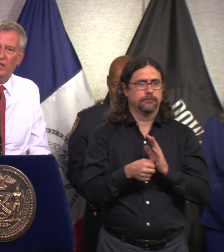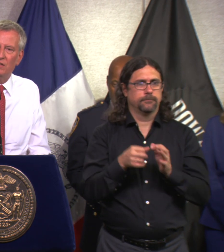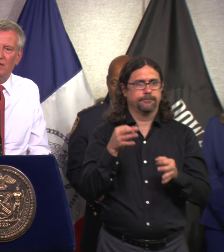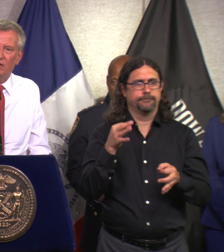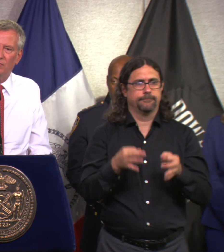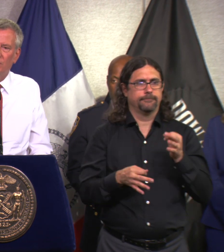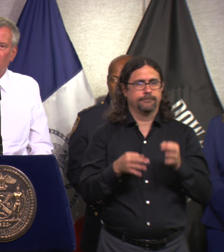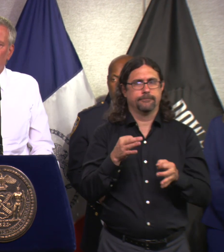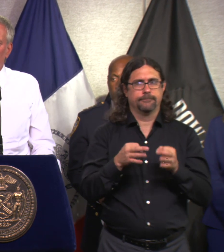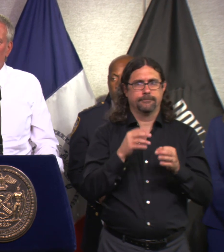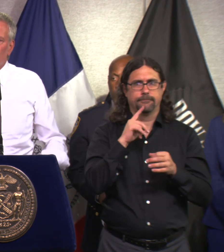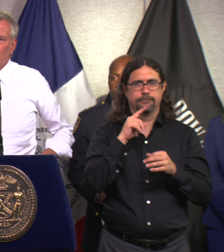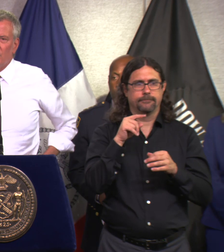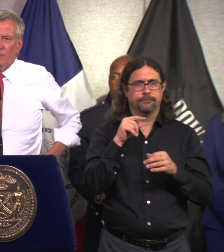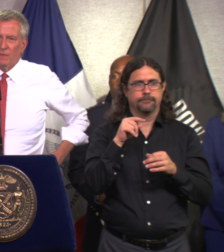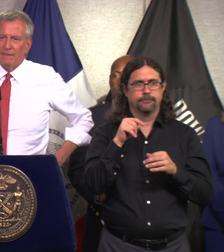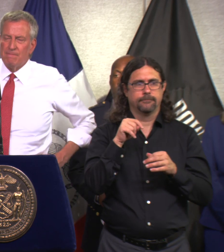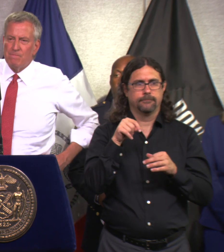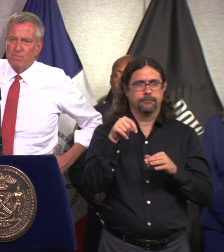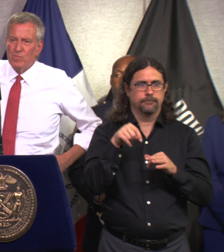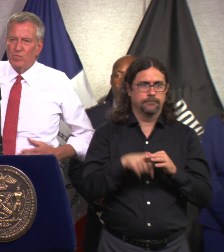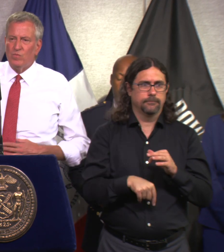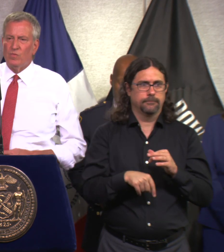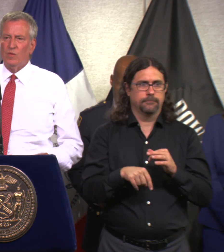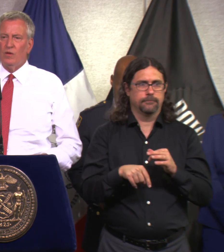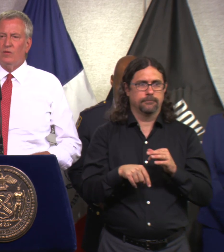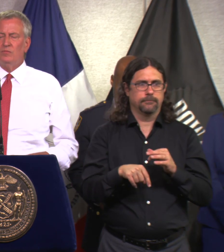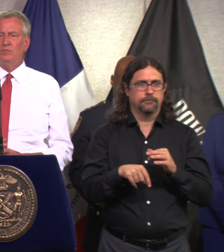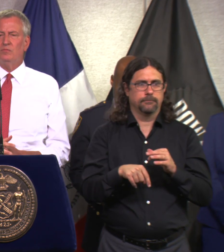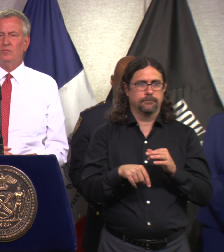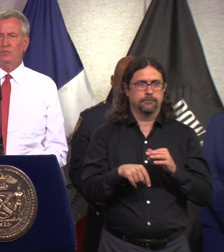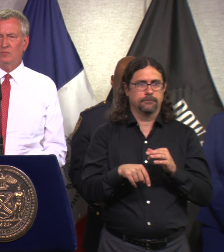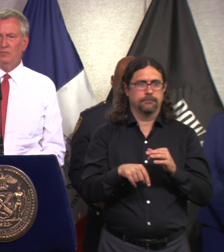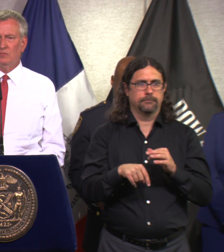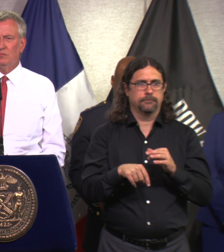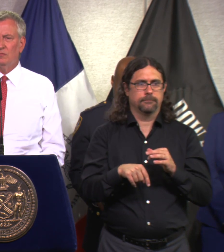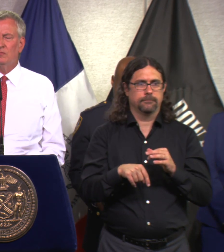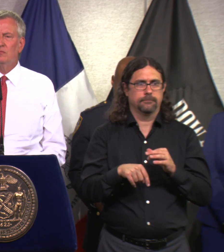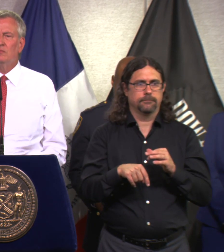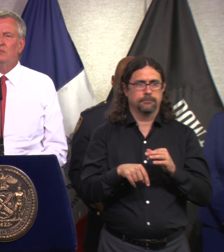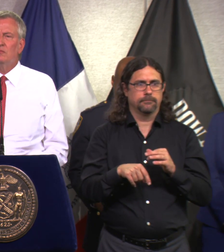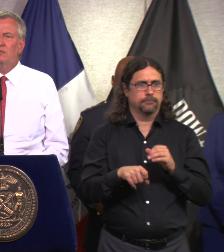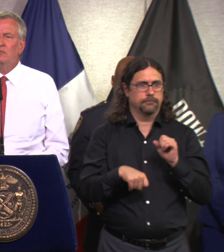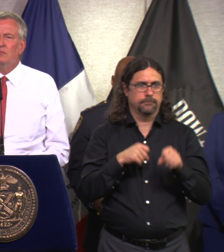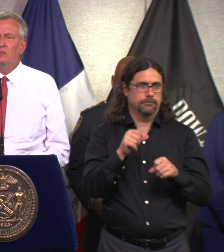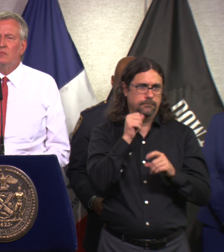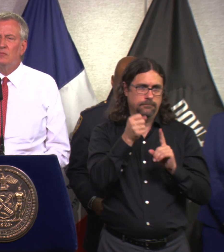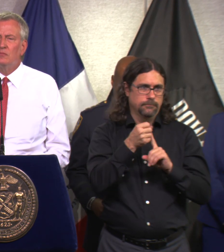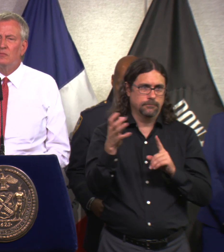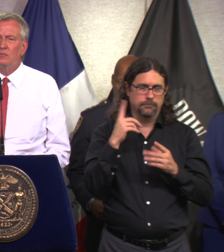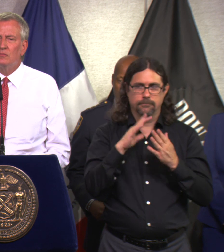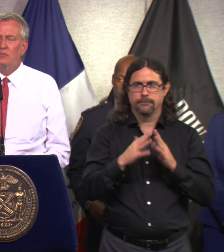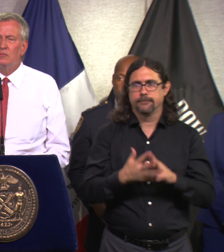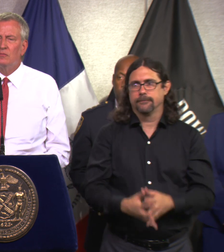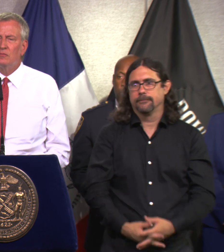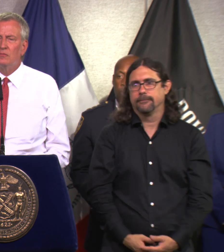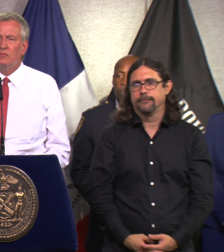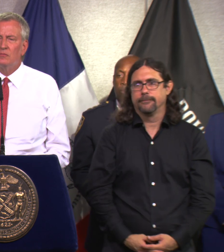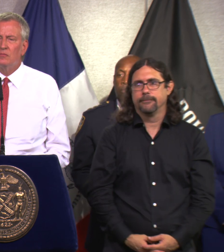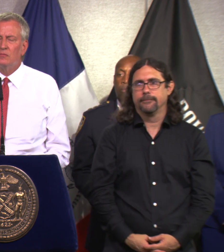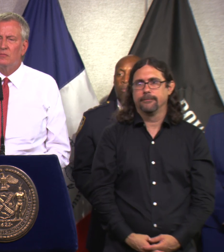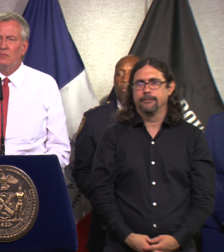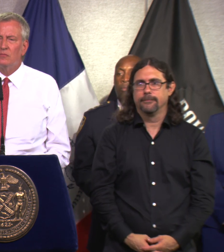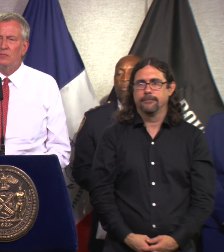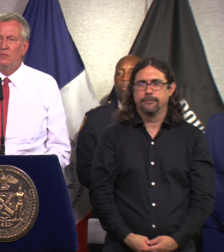Yes, in red, yeah. 2 years ago, this is another DOT question, the DOT established what they called priority districts. These were areas in